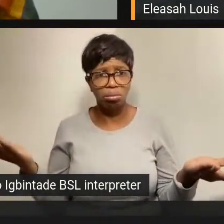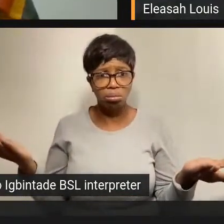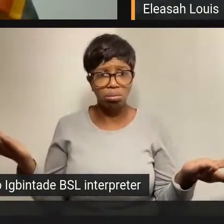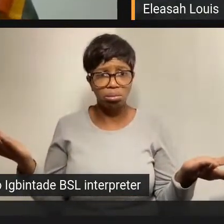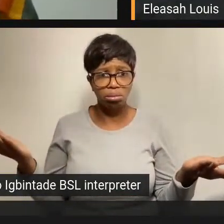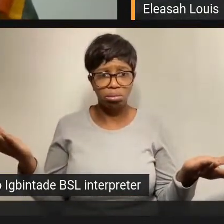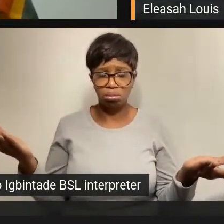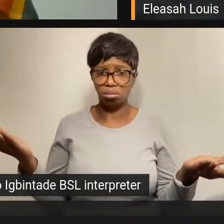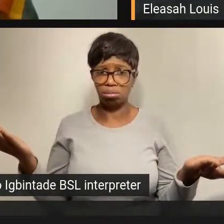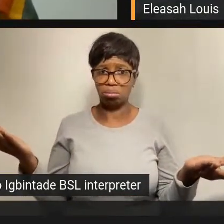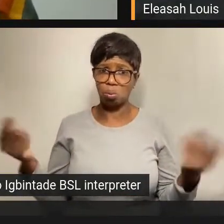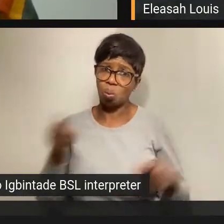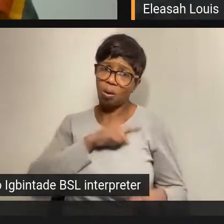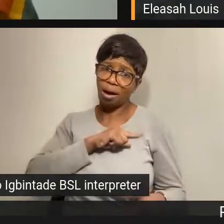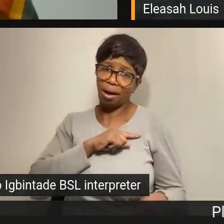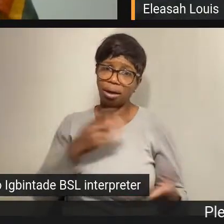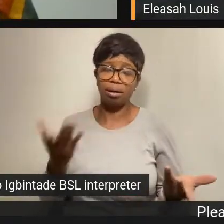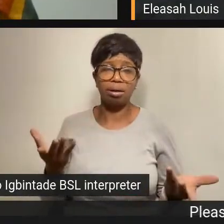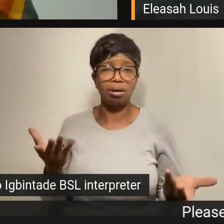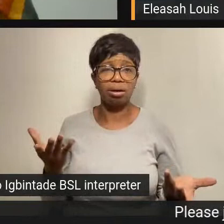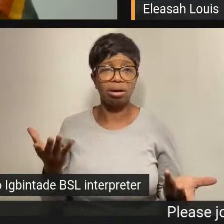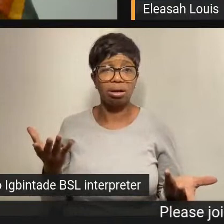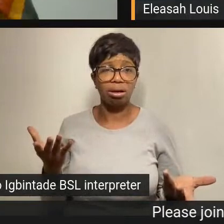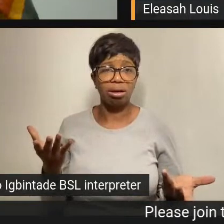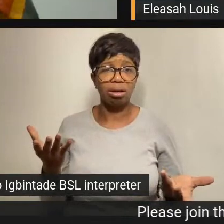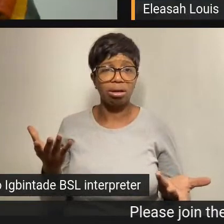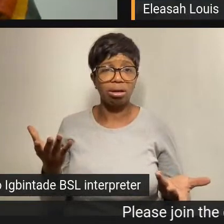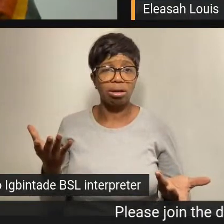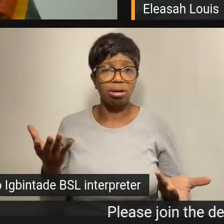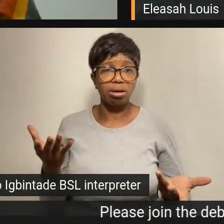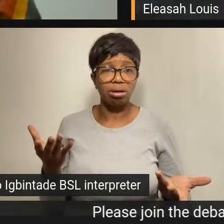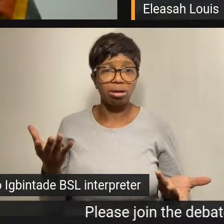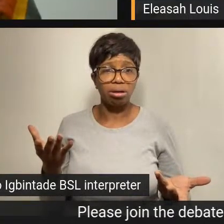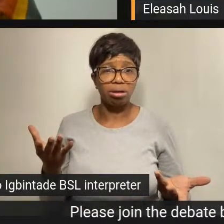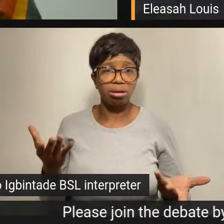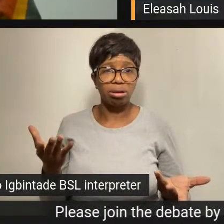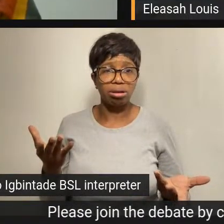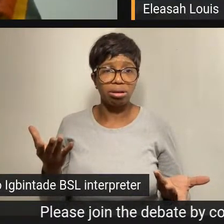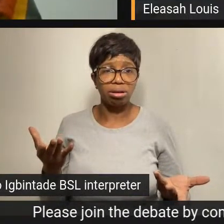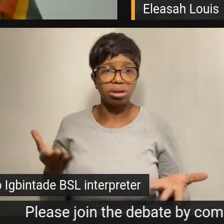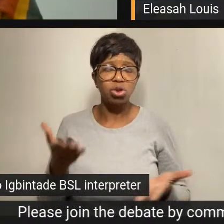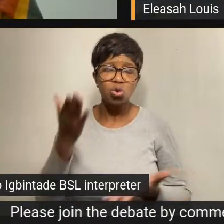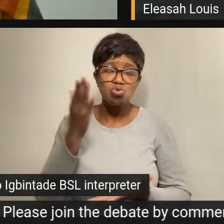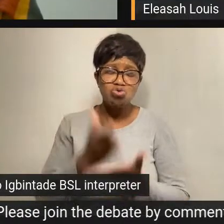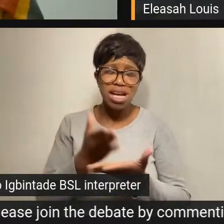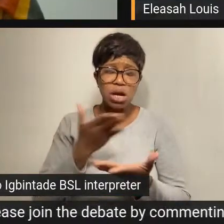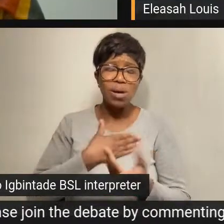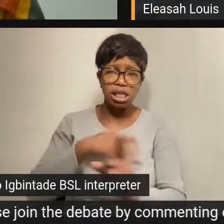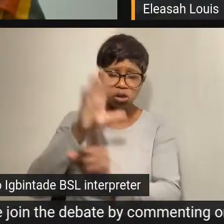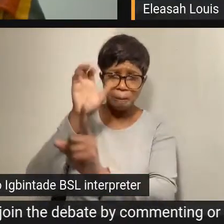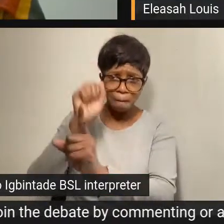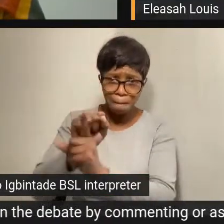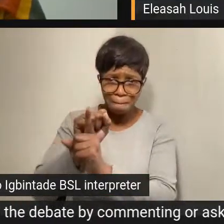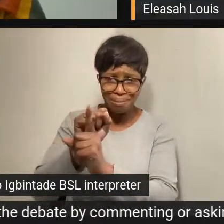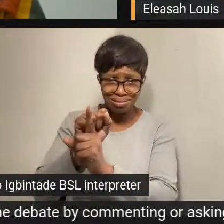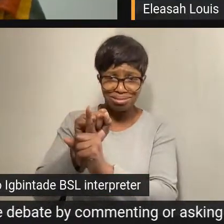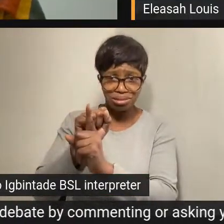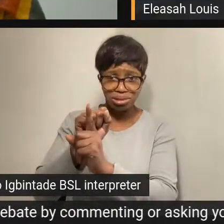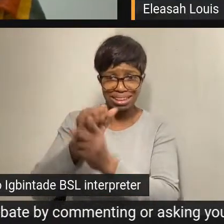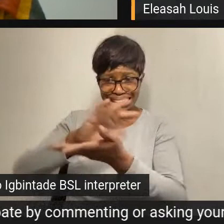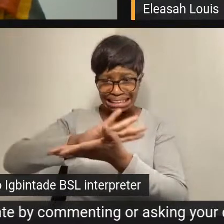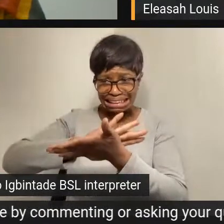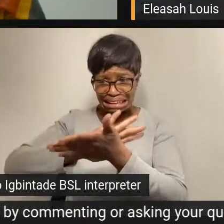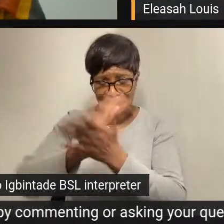from this, right? So it's really a recognition that there's the damage that has been